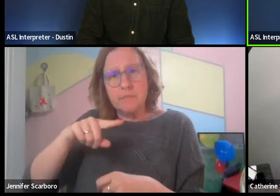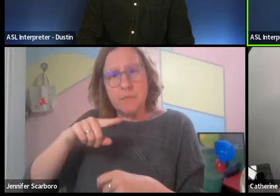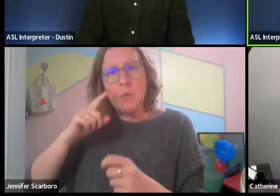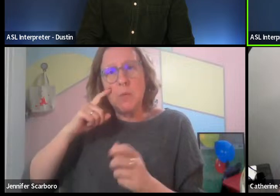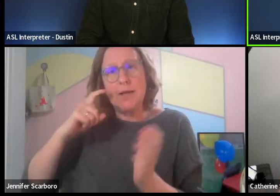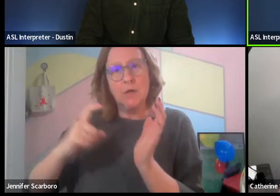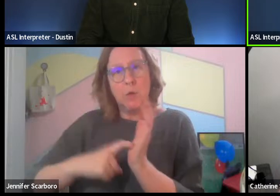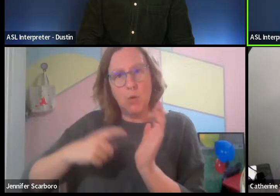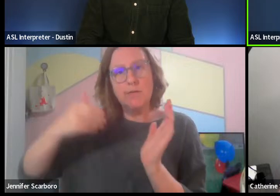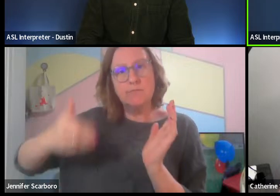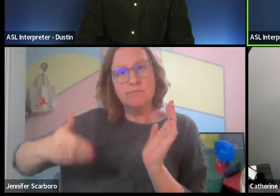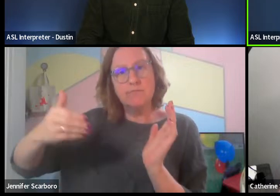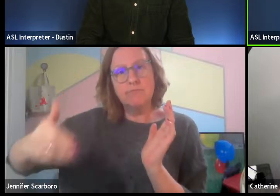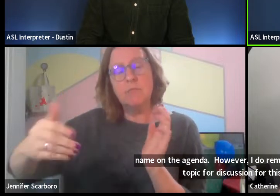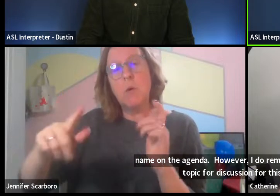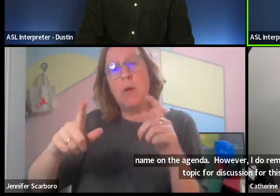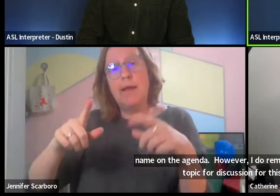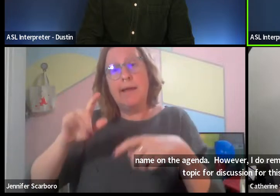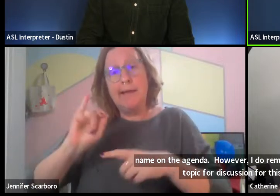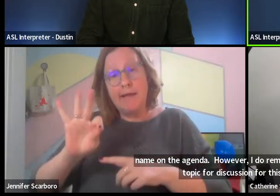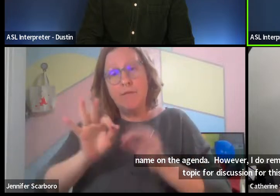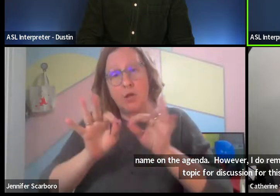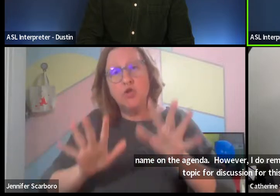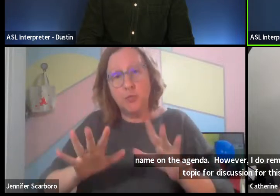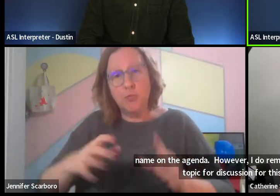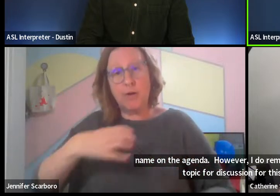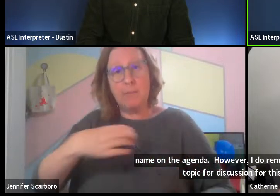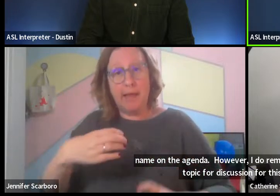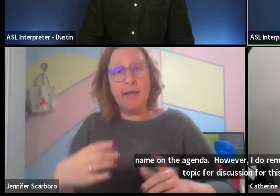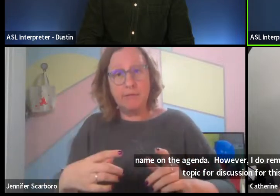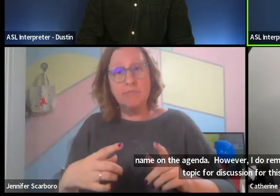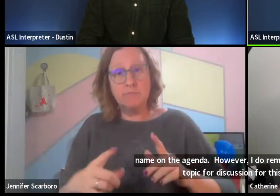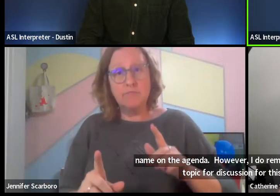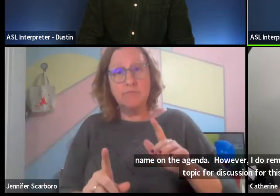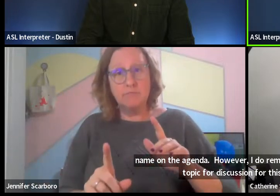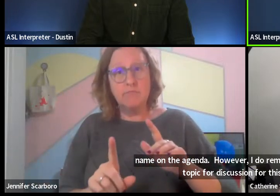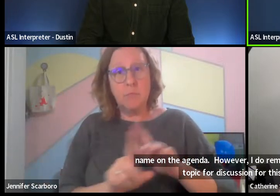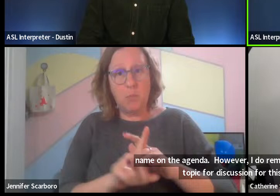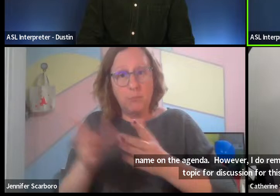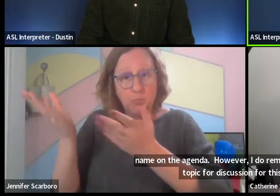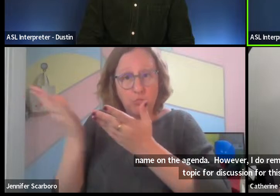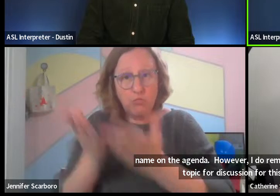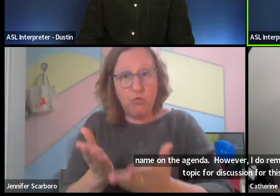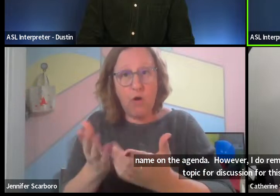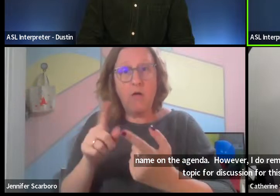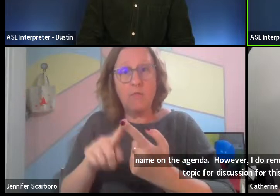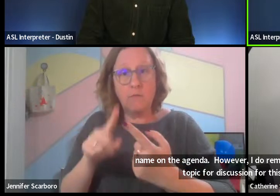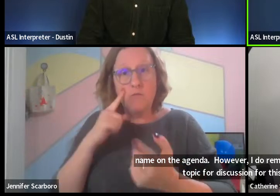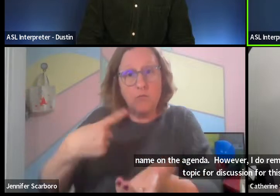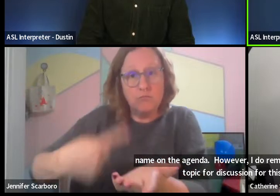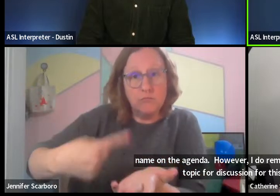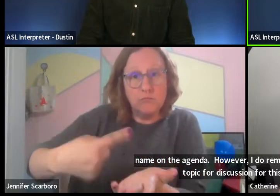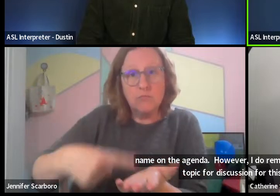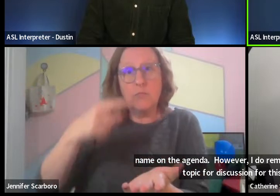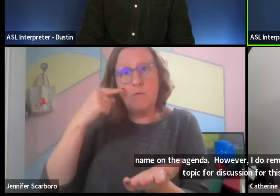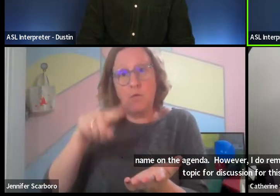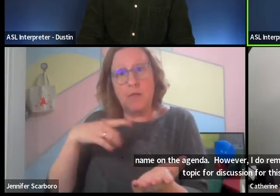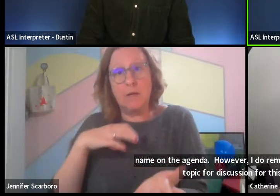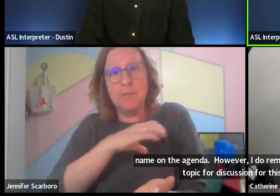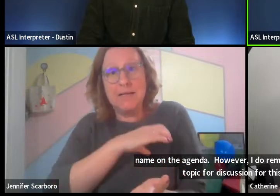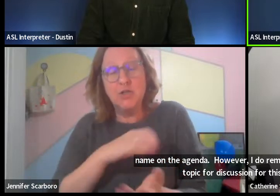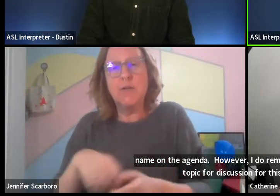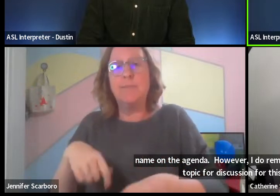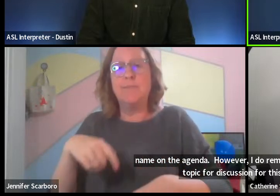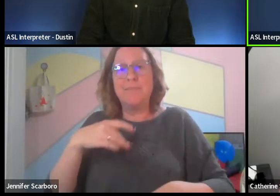So yes, I think that we have recognized that if an interpreter complaint is brought